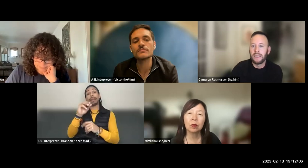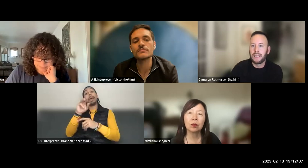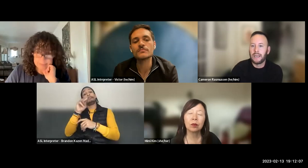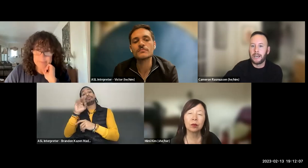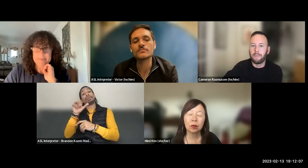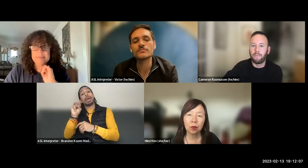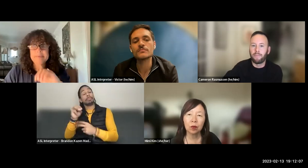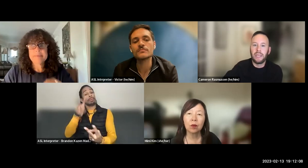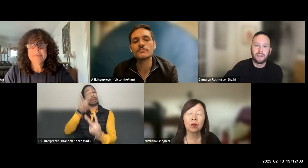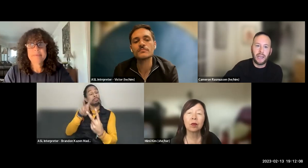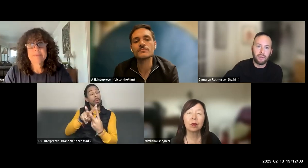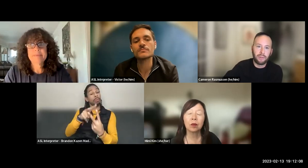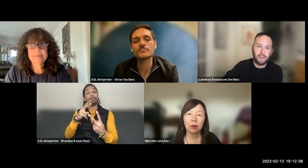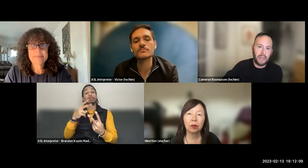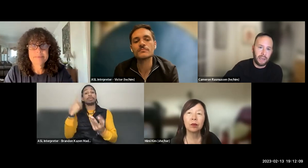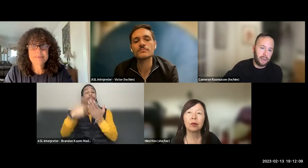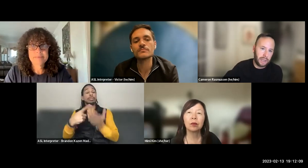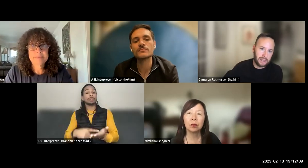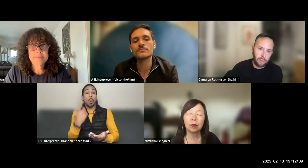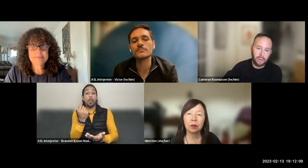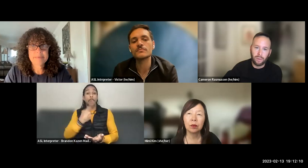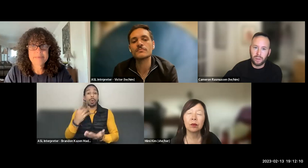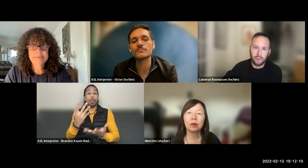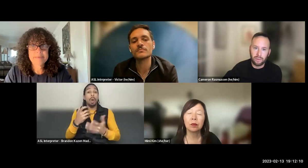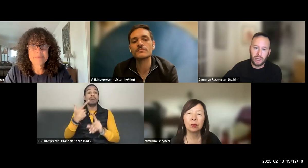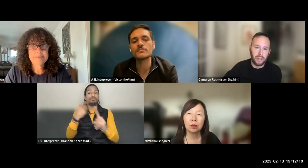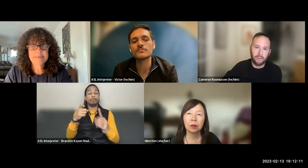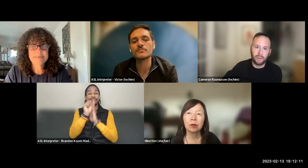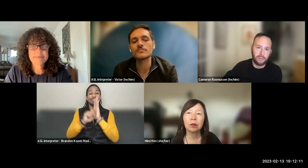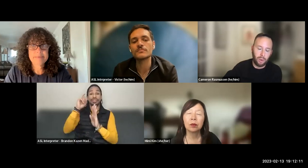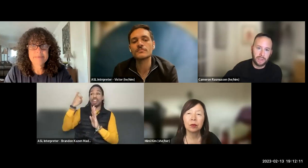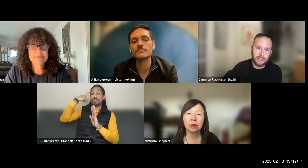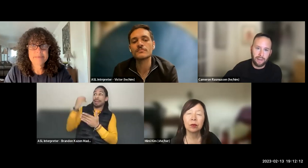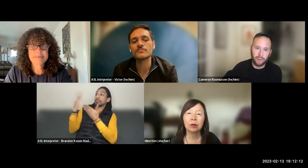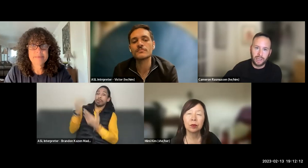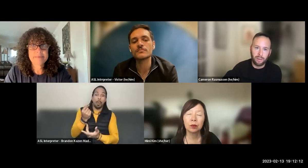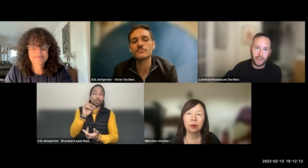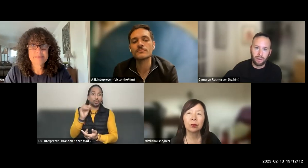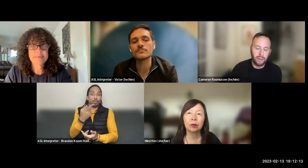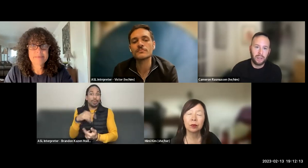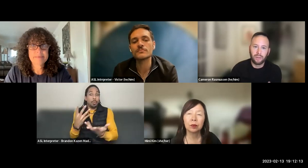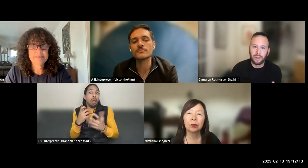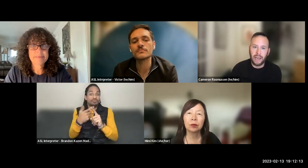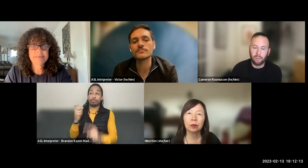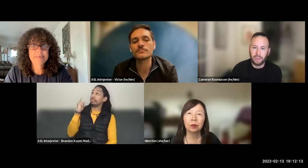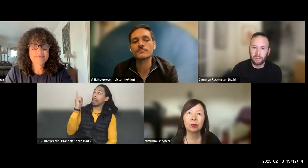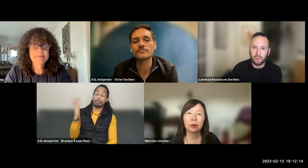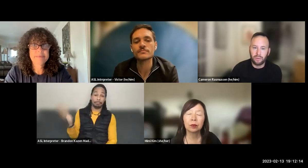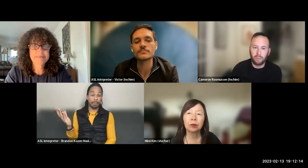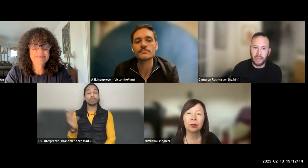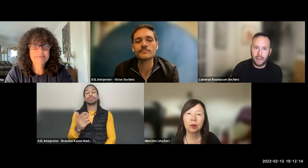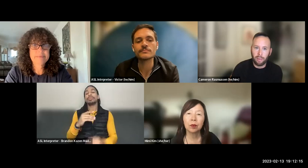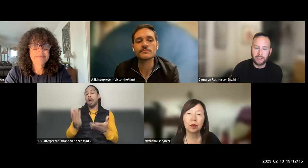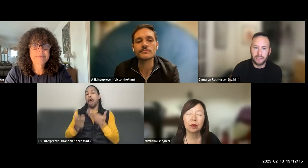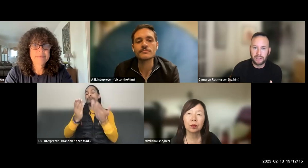state. The chapter from the NAASW is sort of trying to offer some porous scaffolding about sort of guiding principles